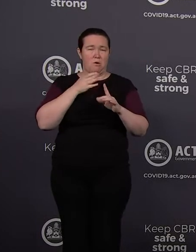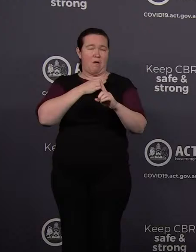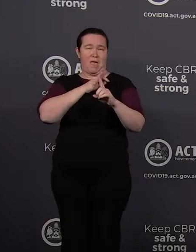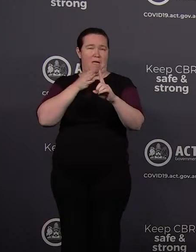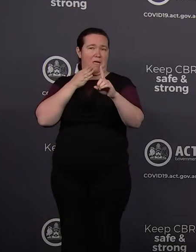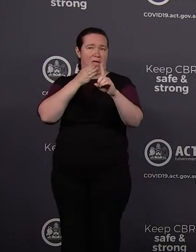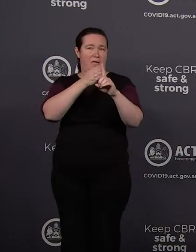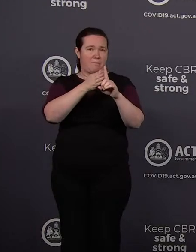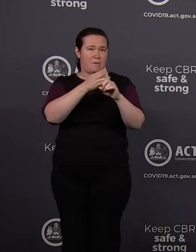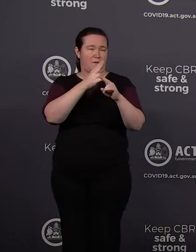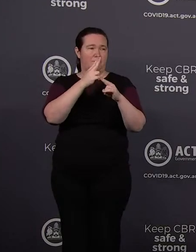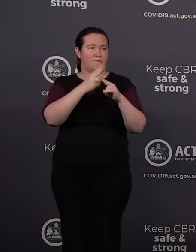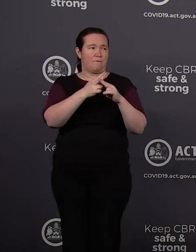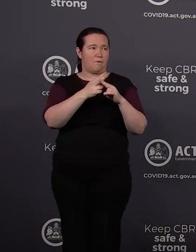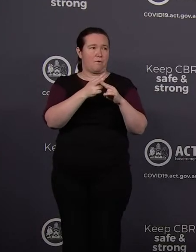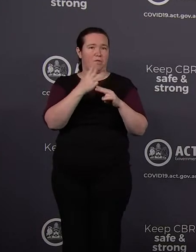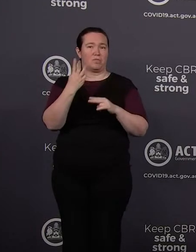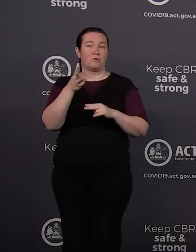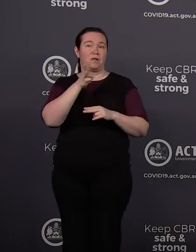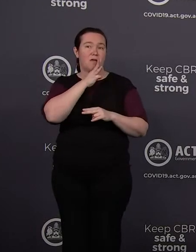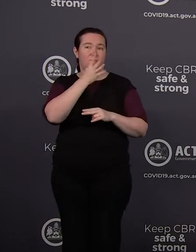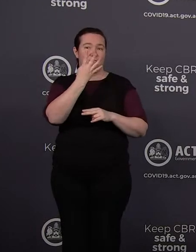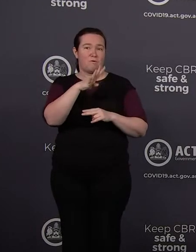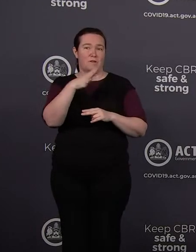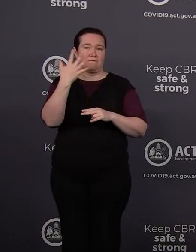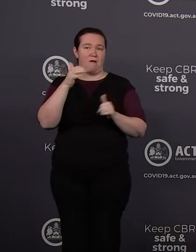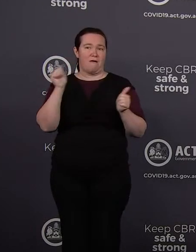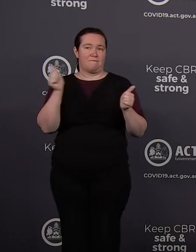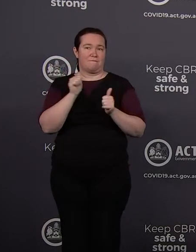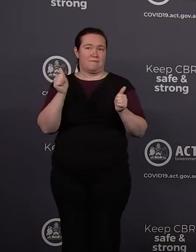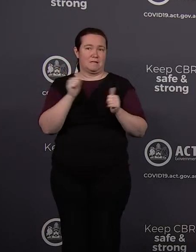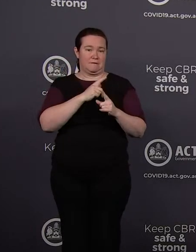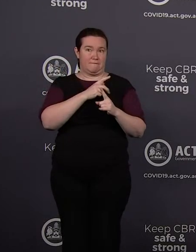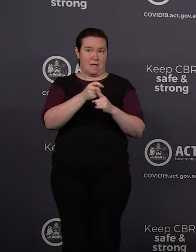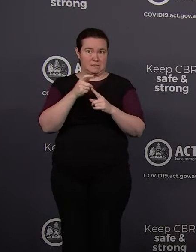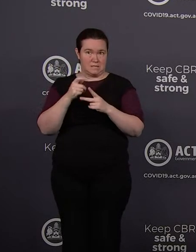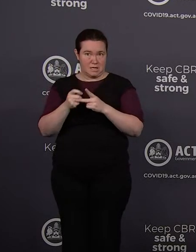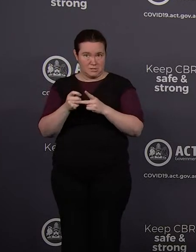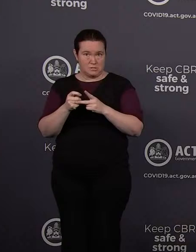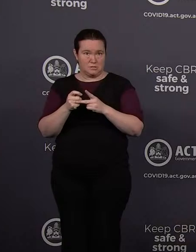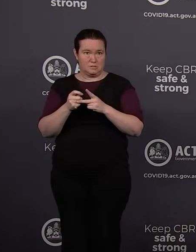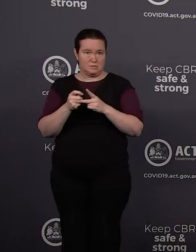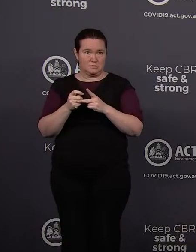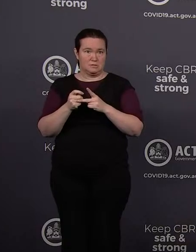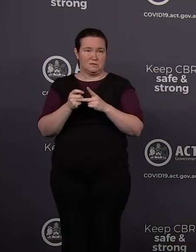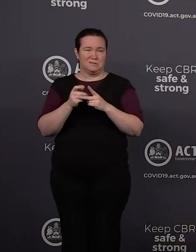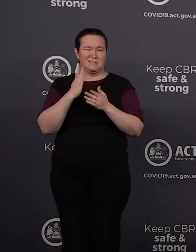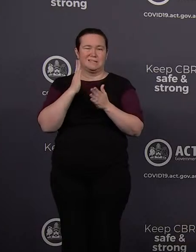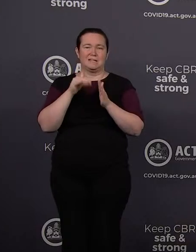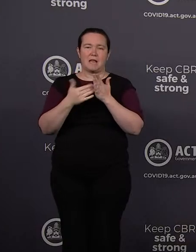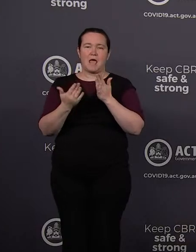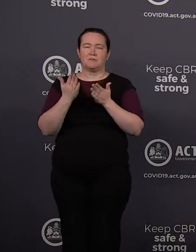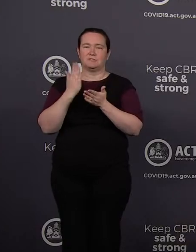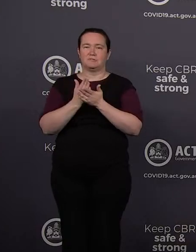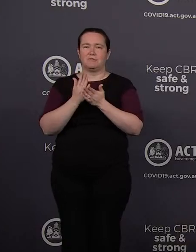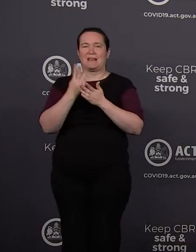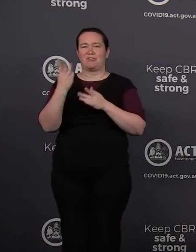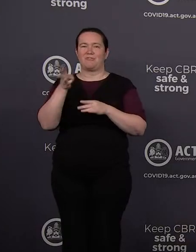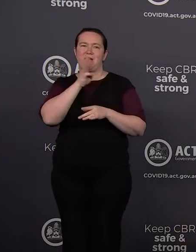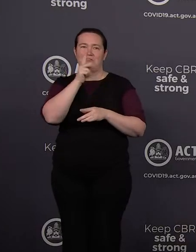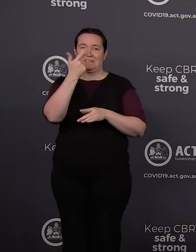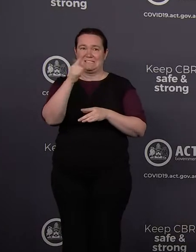towards a 345,000 or thereabouts denominator as what's your eligible population, it's more like